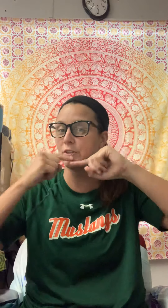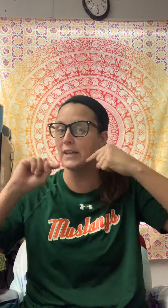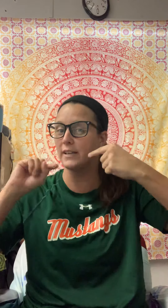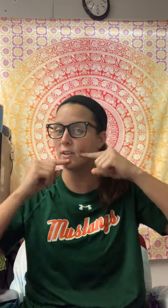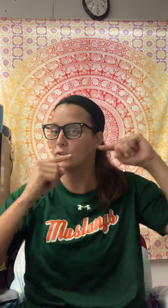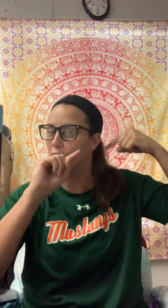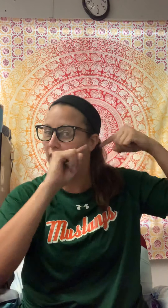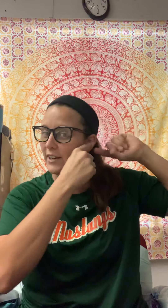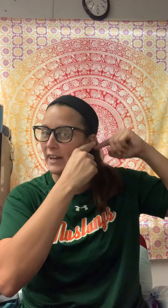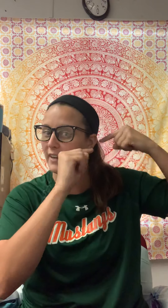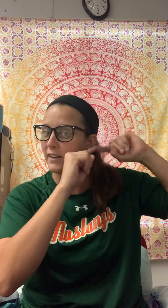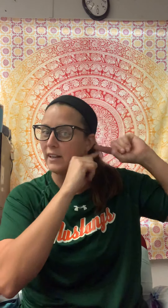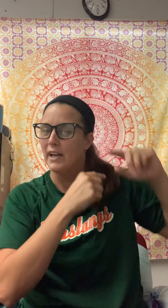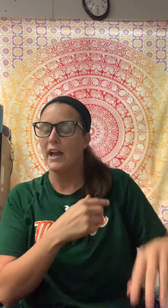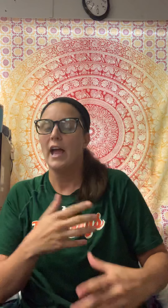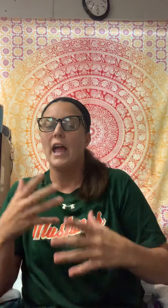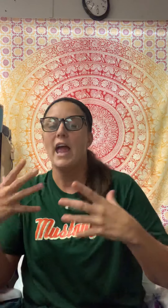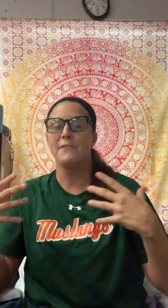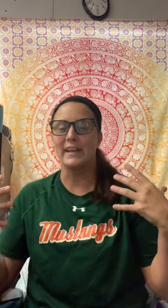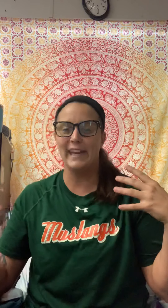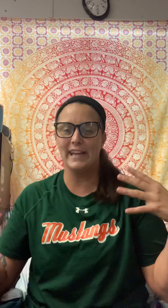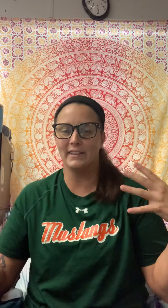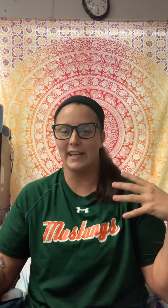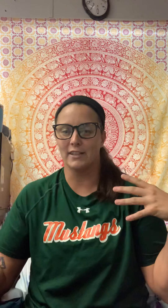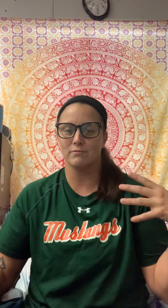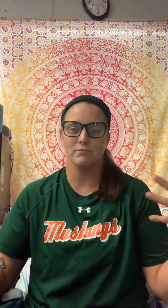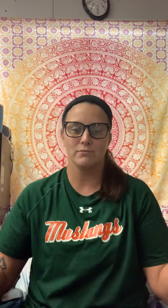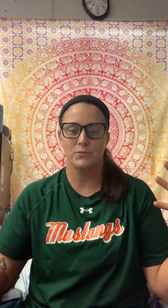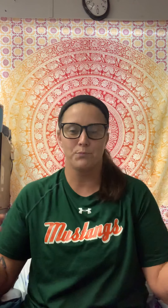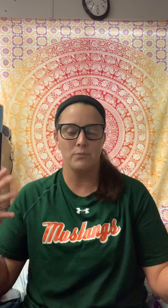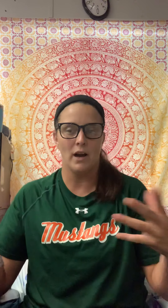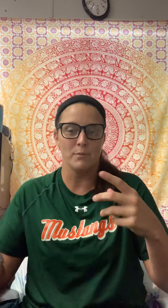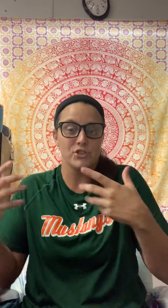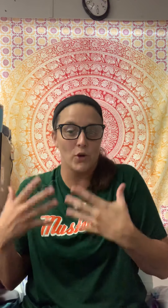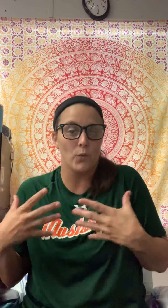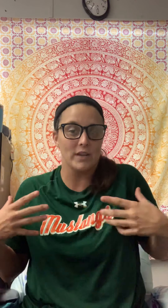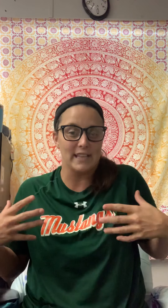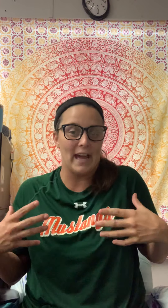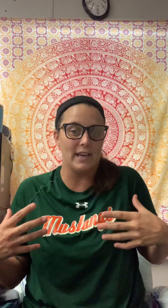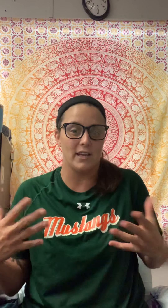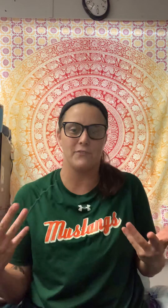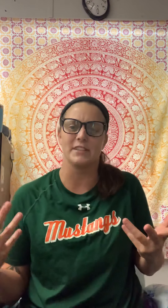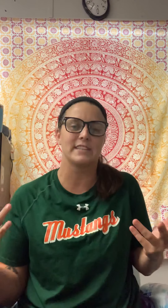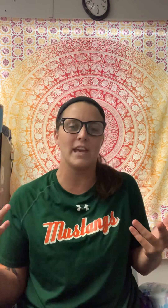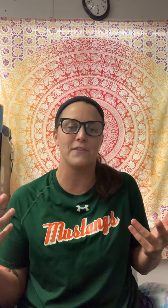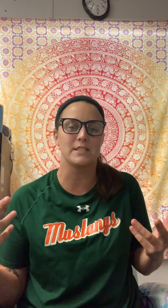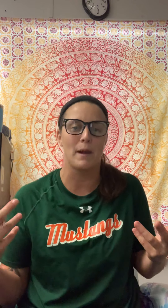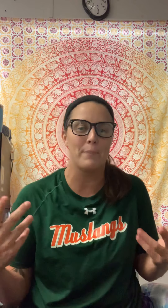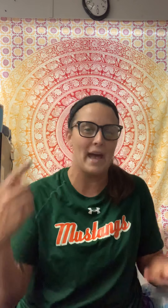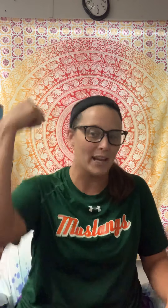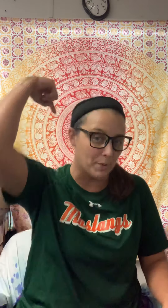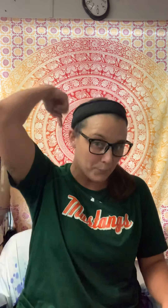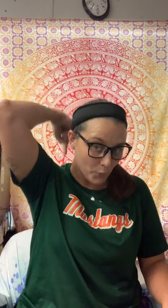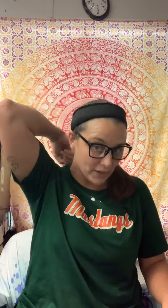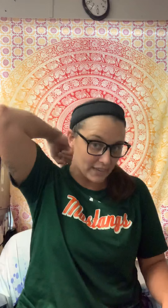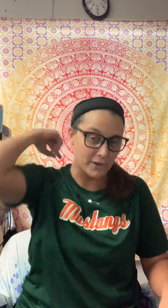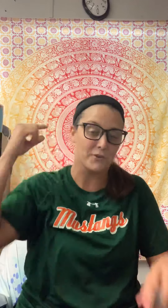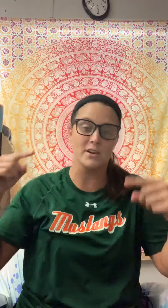toothache? Do I have an earache? If I can't show it where it's at, let's say if it's my back, I'm going to point there first and